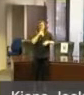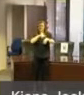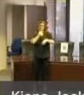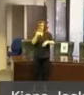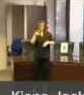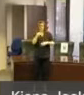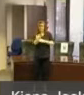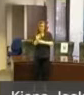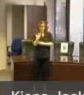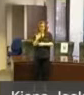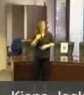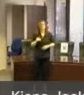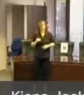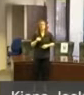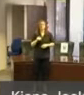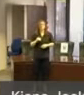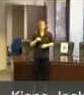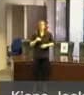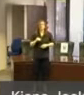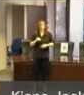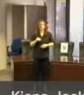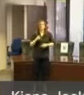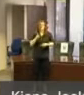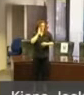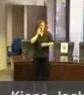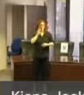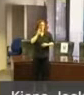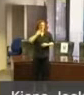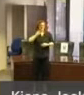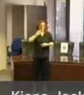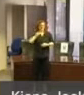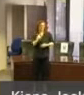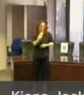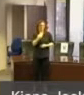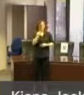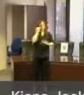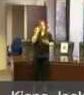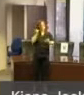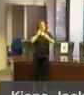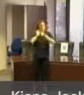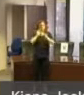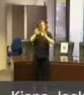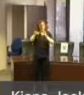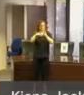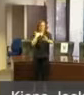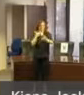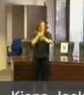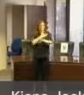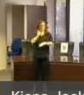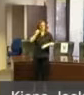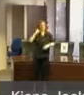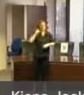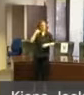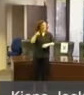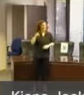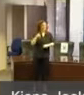This will be a WebEx event, and written comments are due on or before September 18th and may be submitted